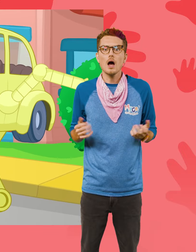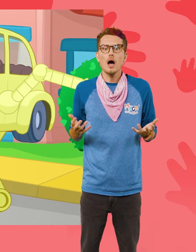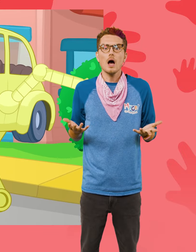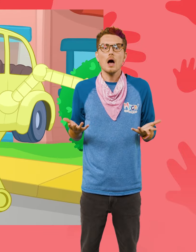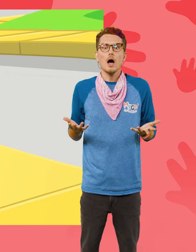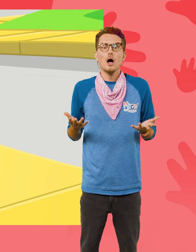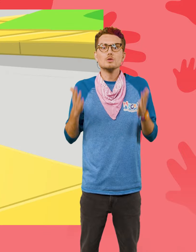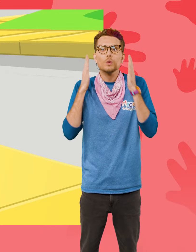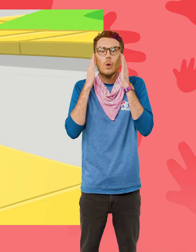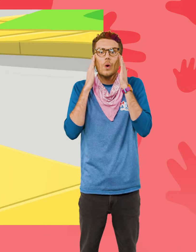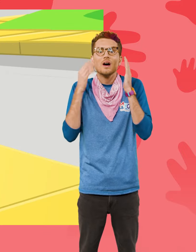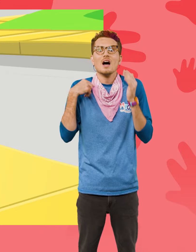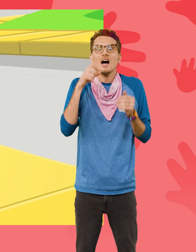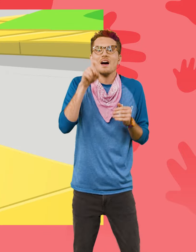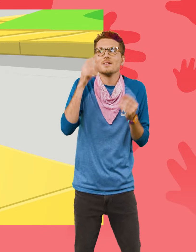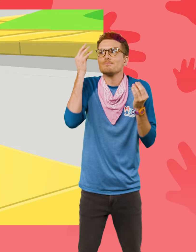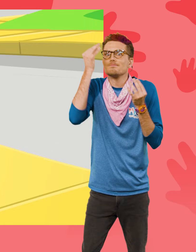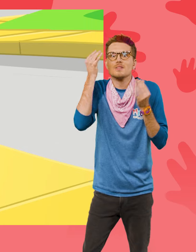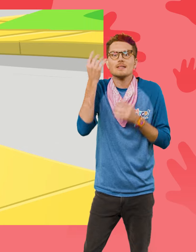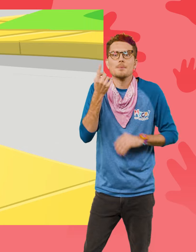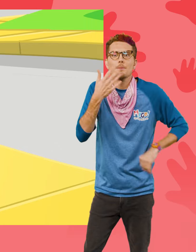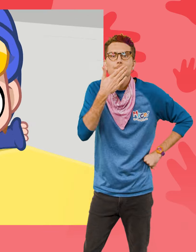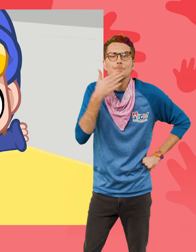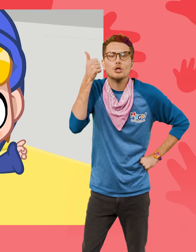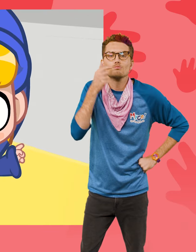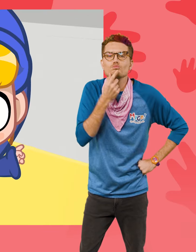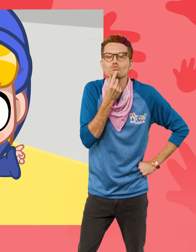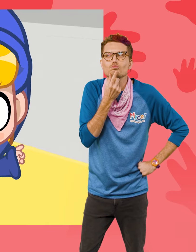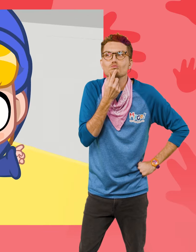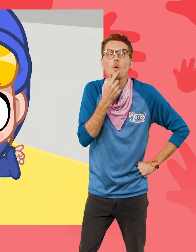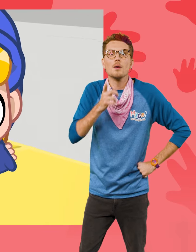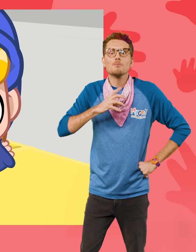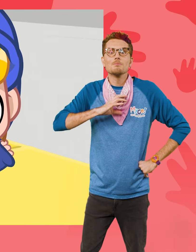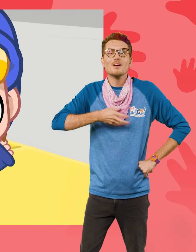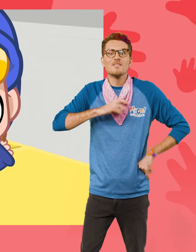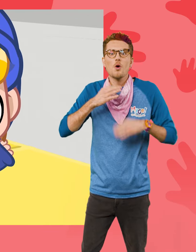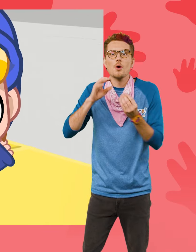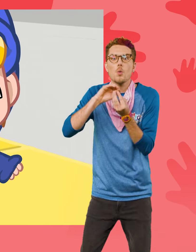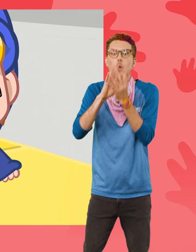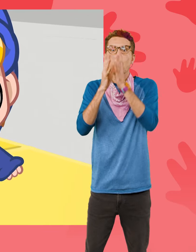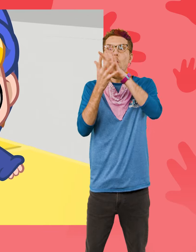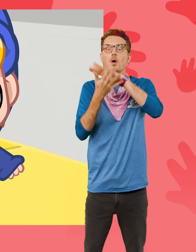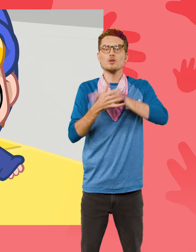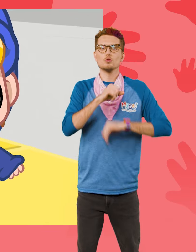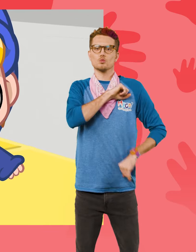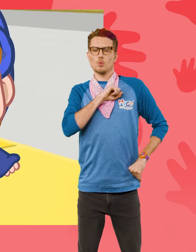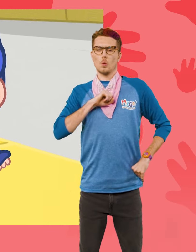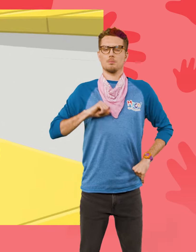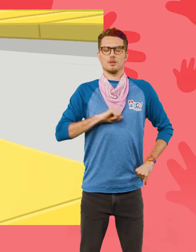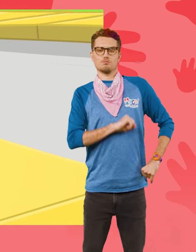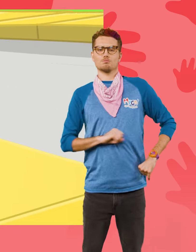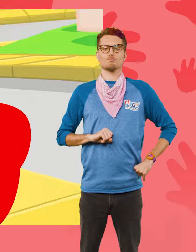Uh-oh. We'll have to think of something better. Morphle, morph into a